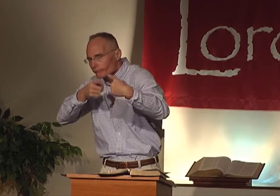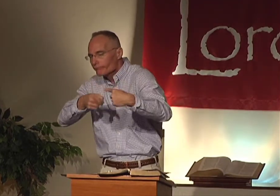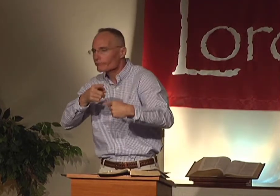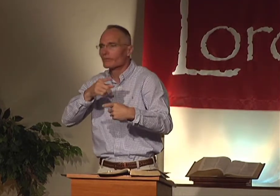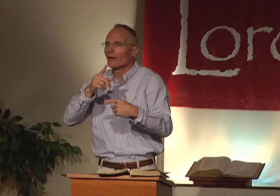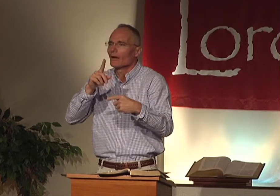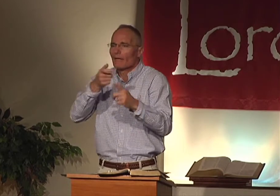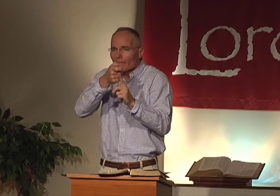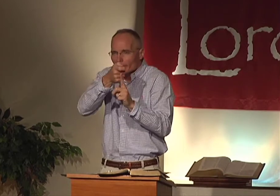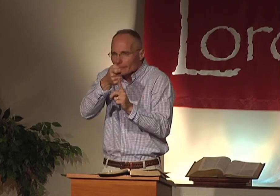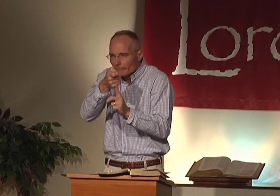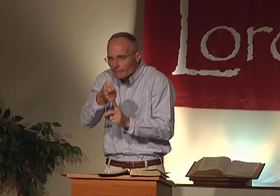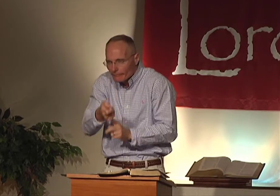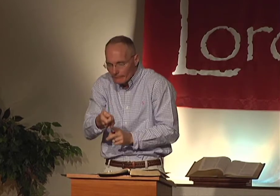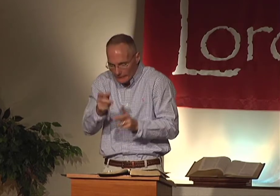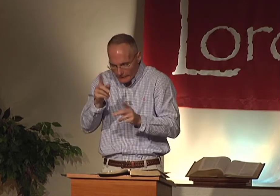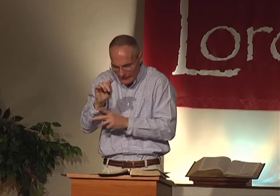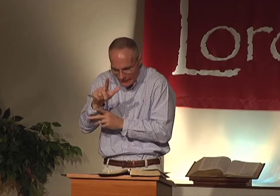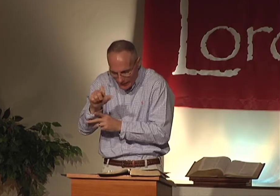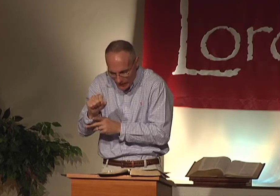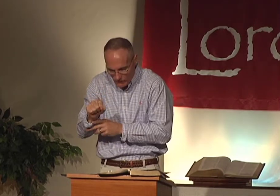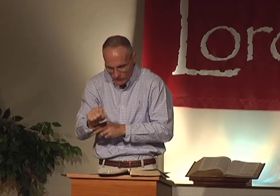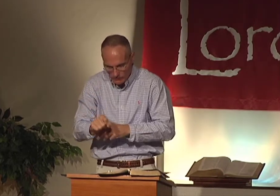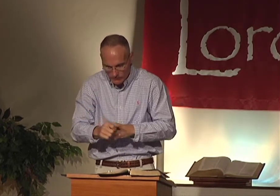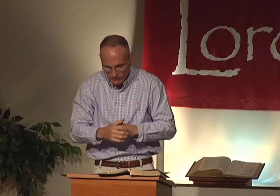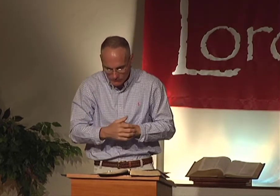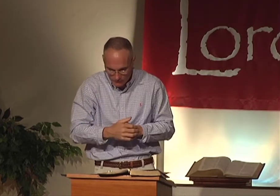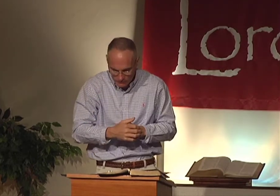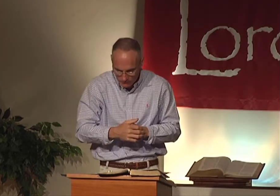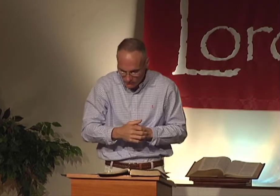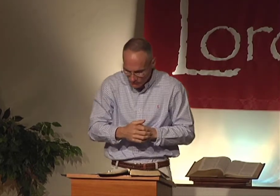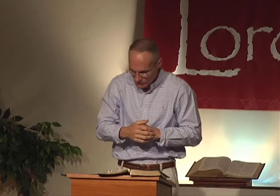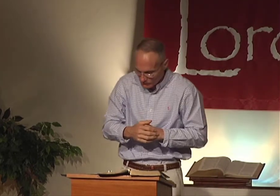They love to discuss and argue about little tiny details.